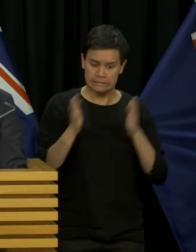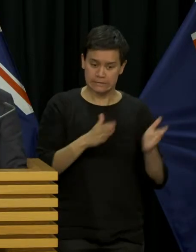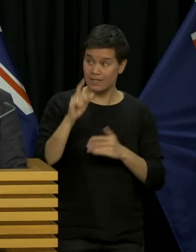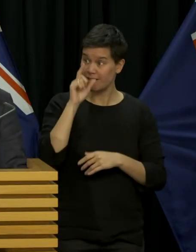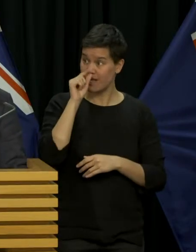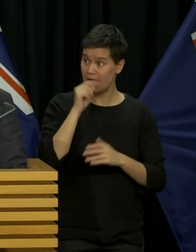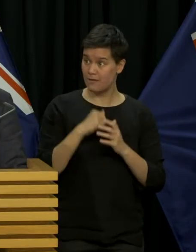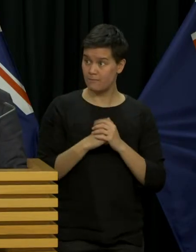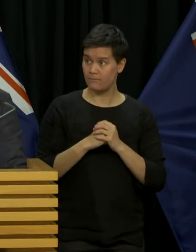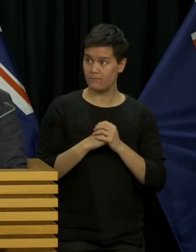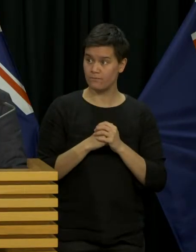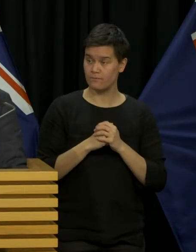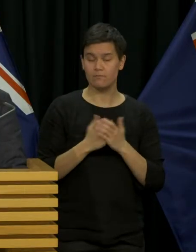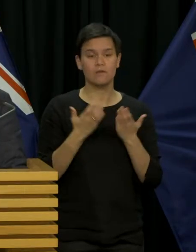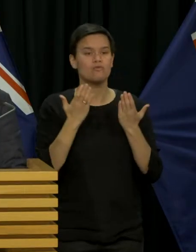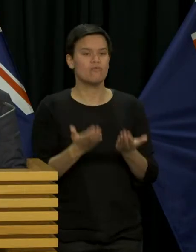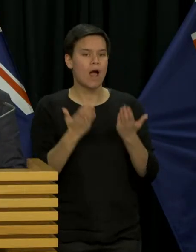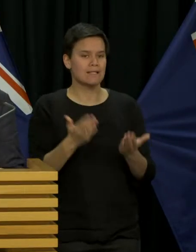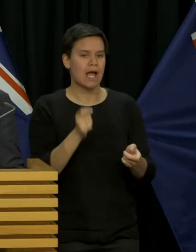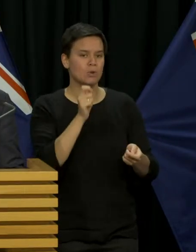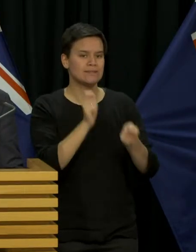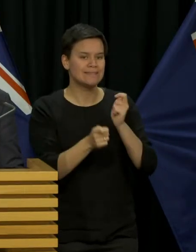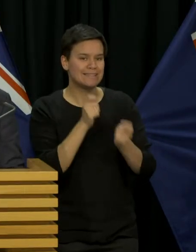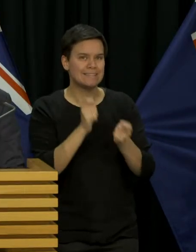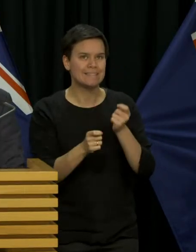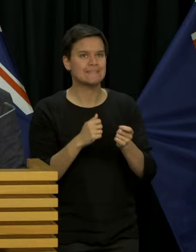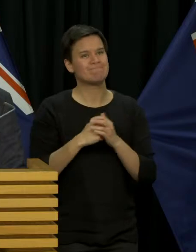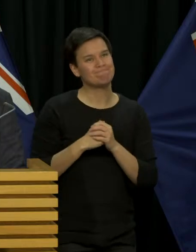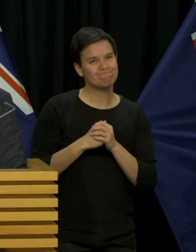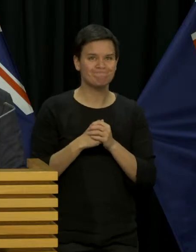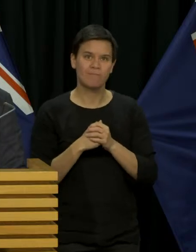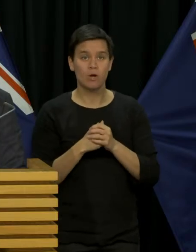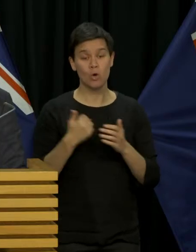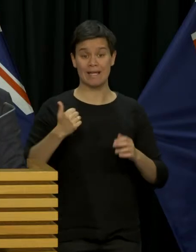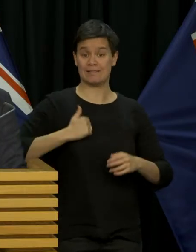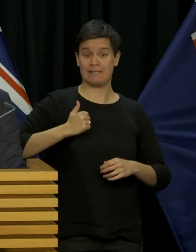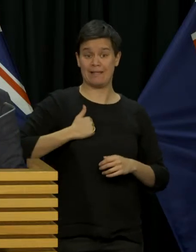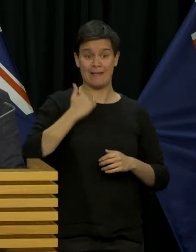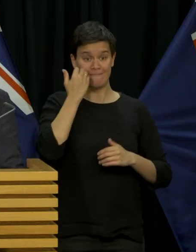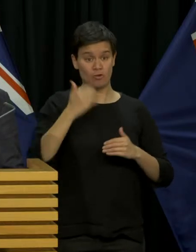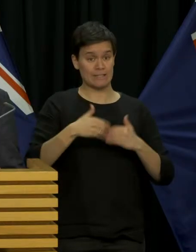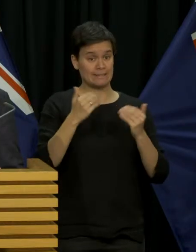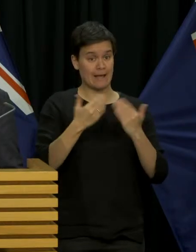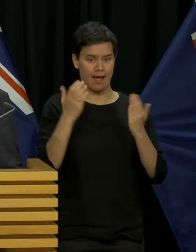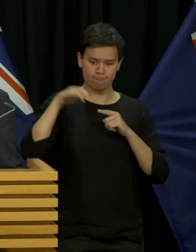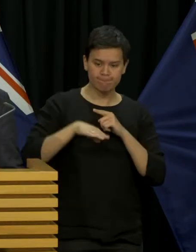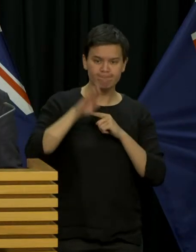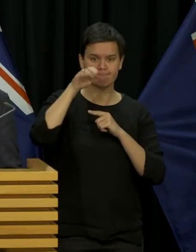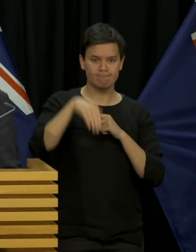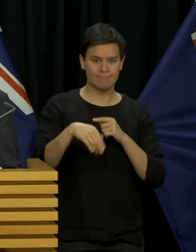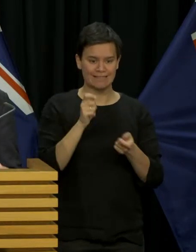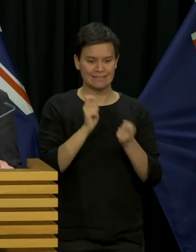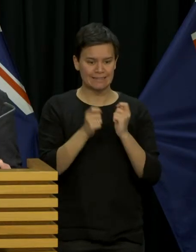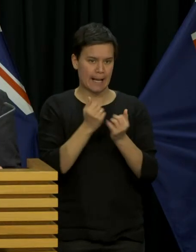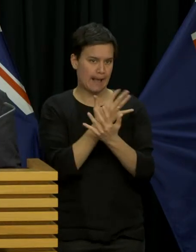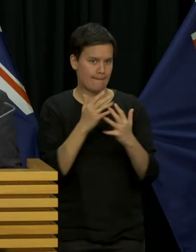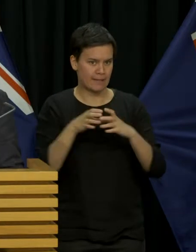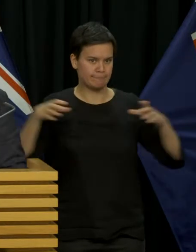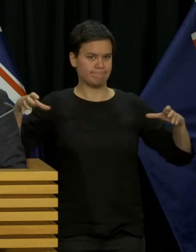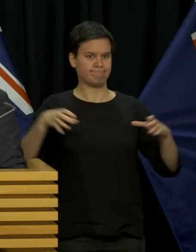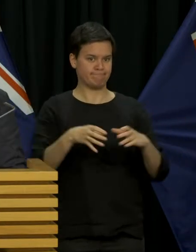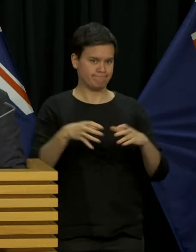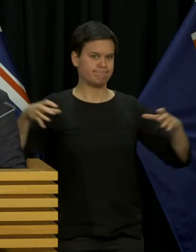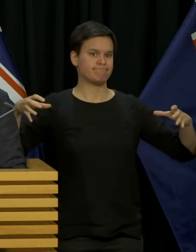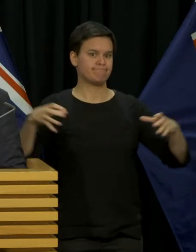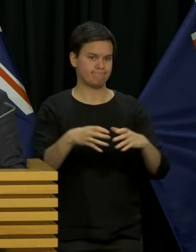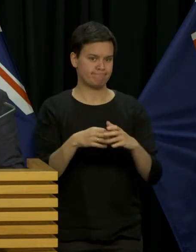current testing rates are not where we'd expect them to be. We do expect that there'll be day-to-day fluctuations. And if you look at the history of COVID testing since we